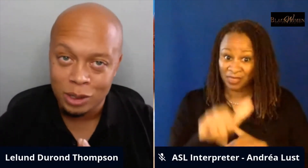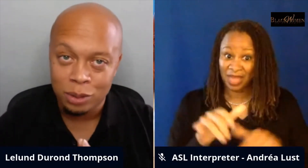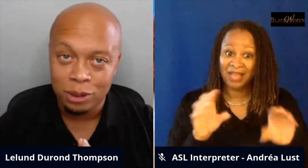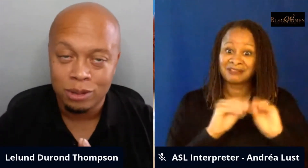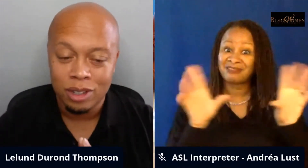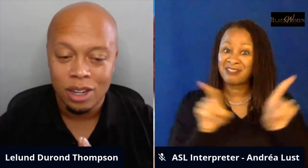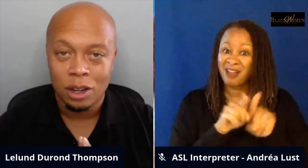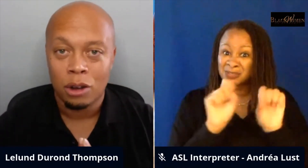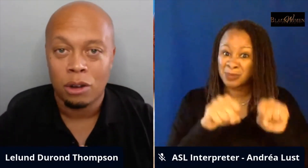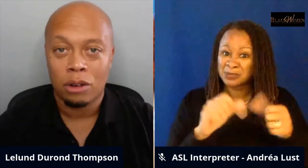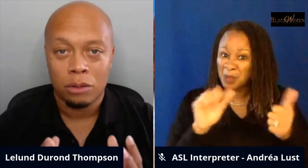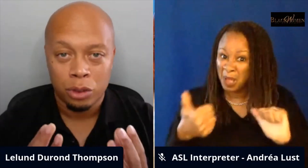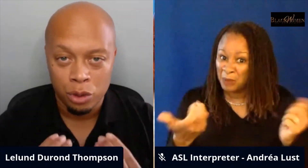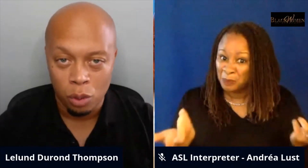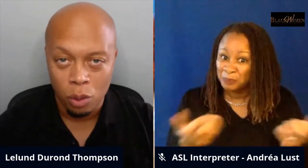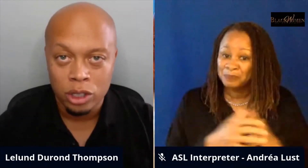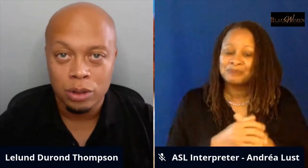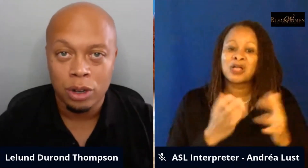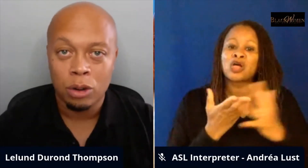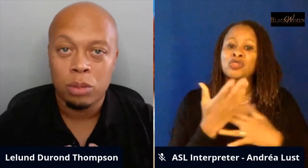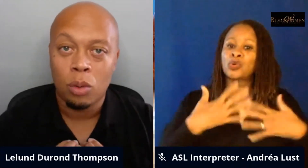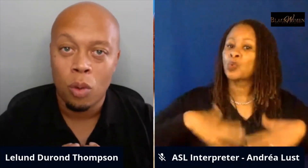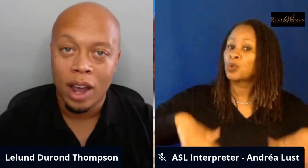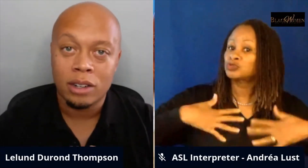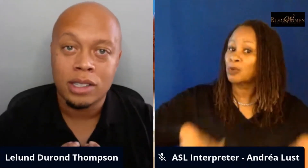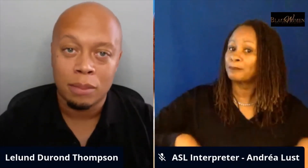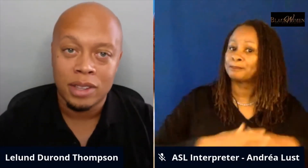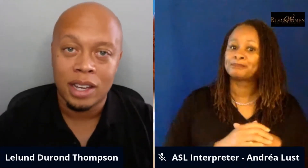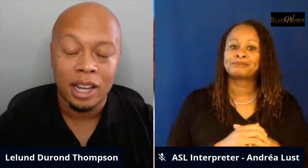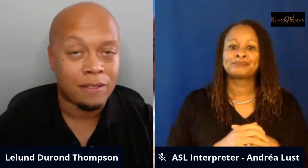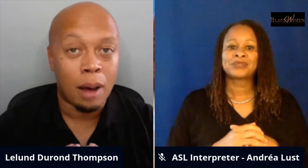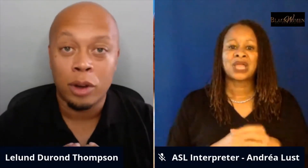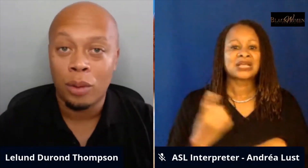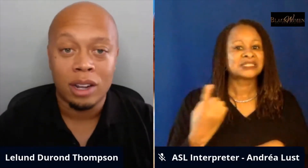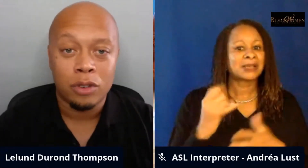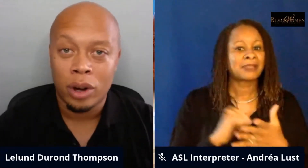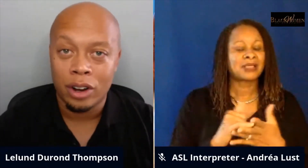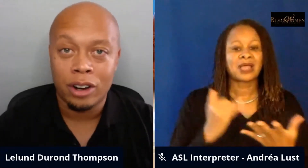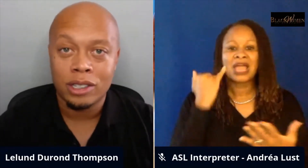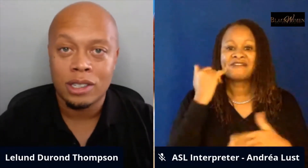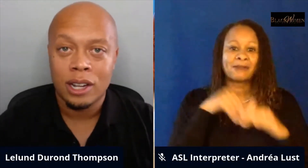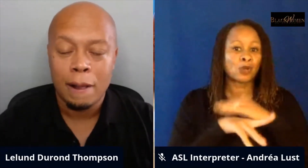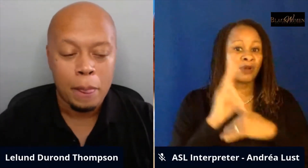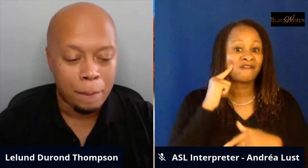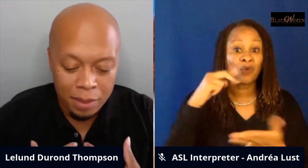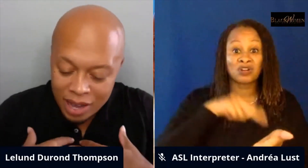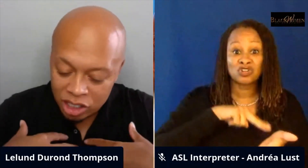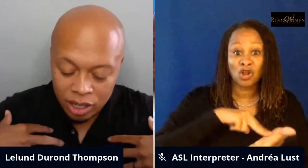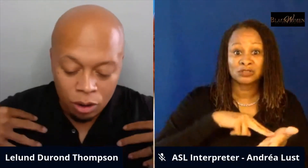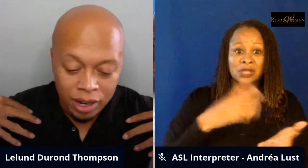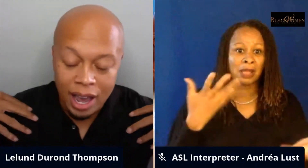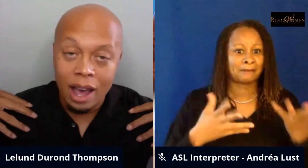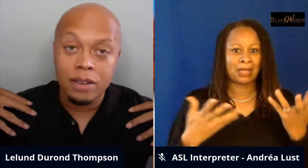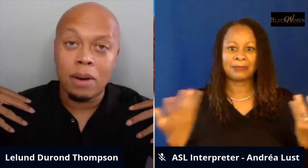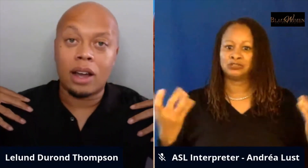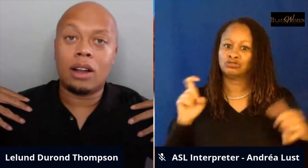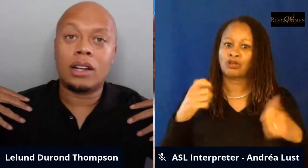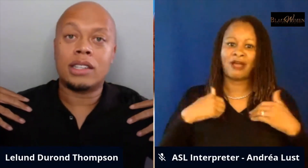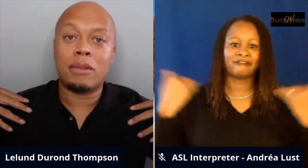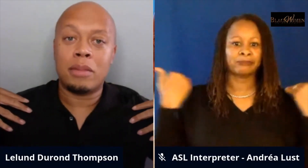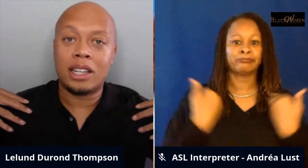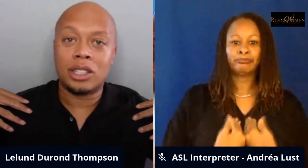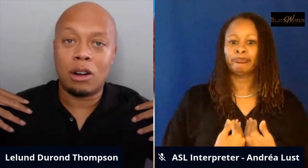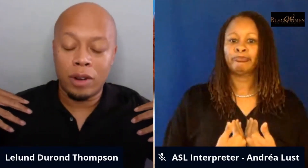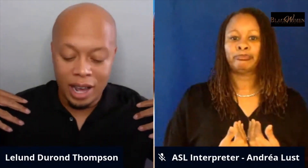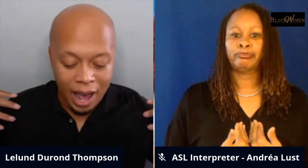as possible? Through your wardrobe, wear something. If I'm going in for a nurse, maybe I should already have in my